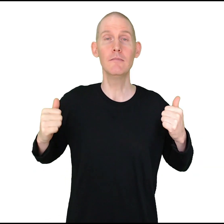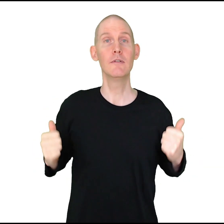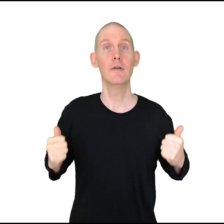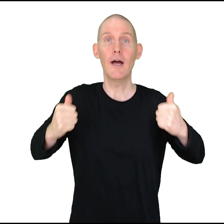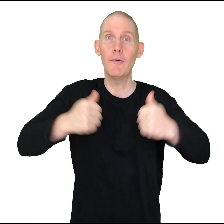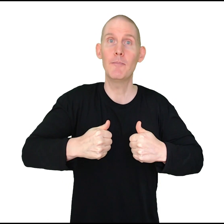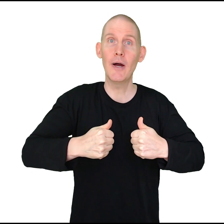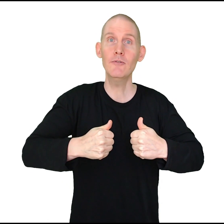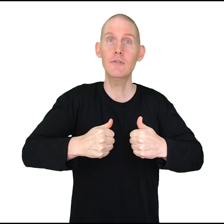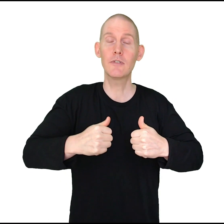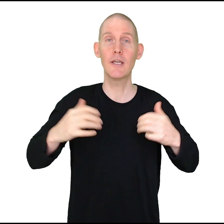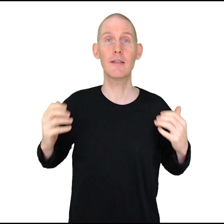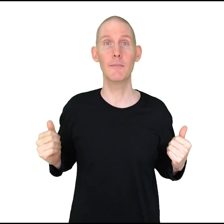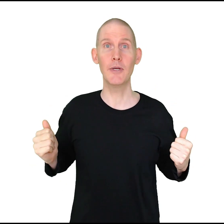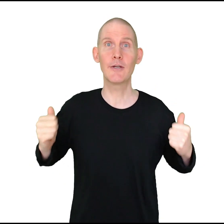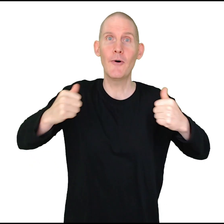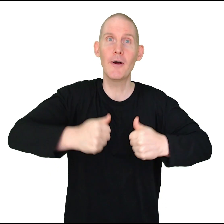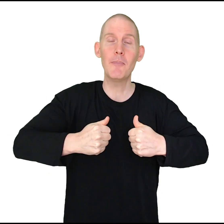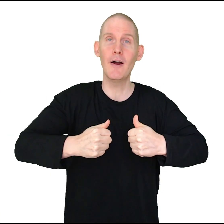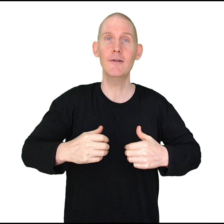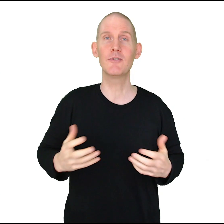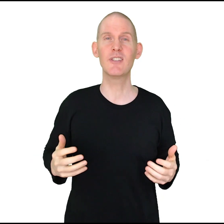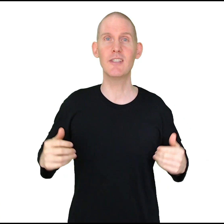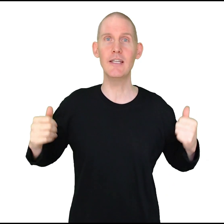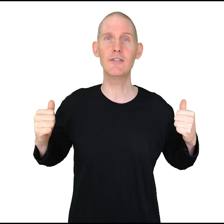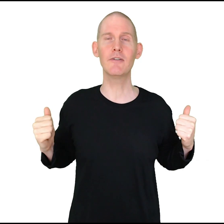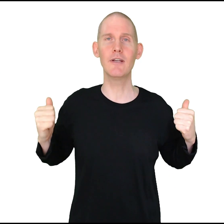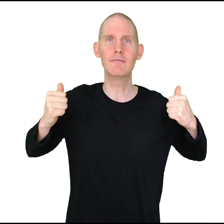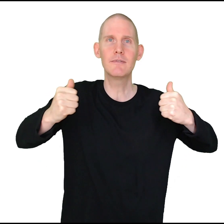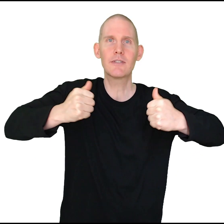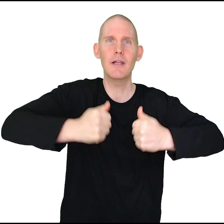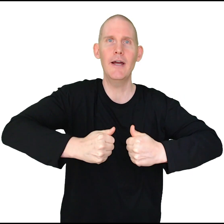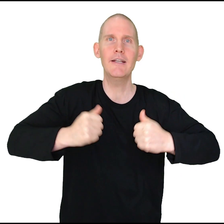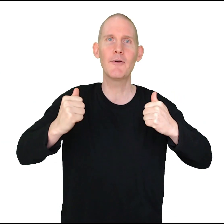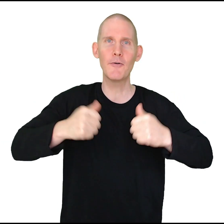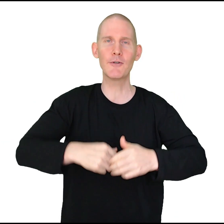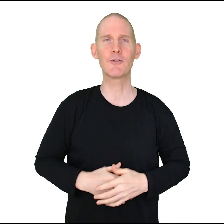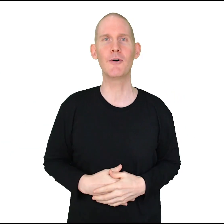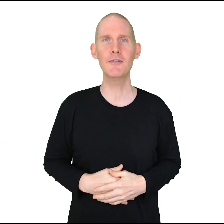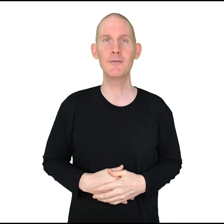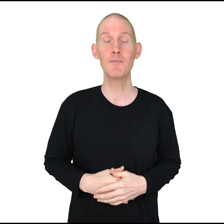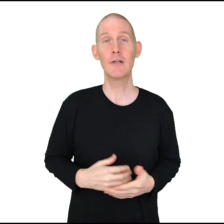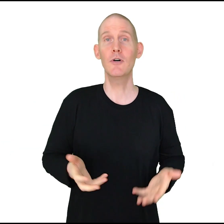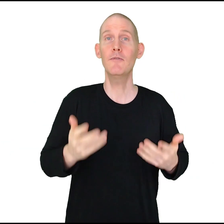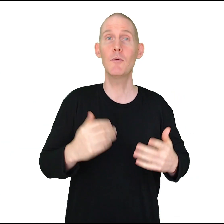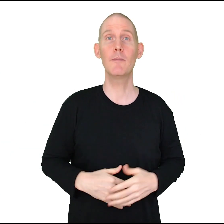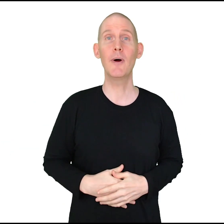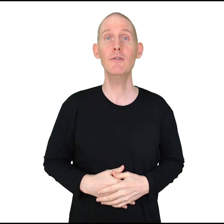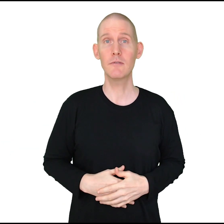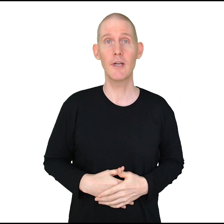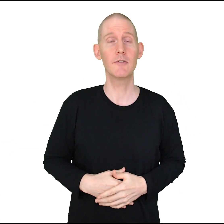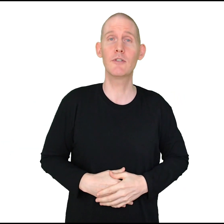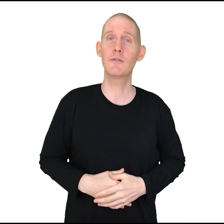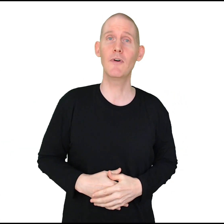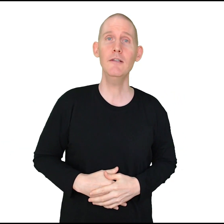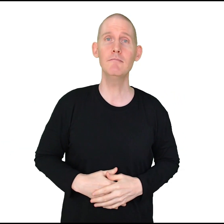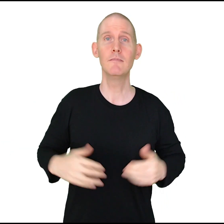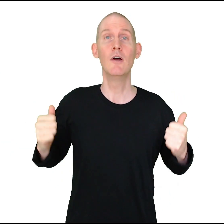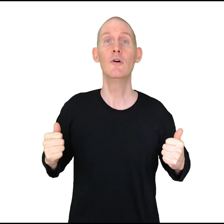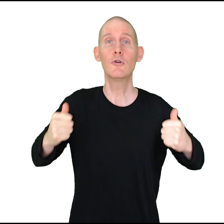I would bounce to get the big coat up on. It was just easier than sliding it over your shoulders. So if you want to bounce, that's just fine.